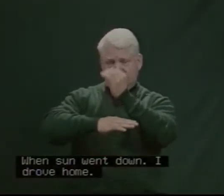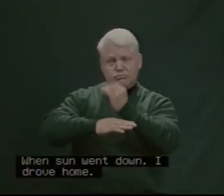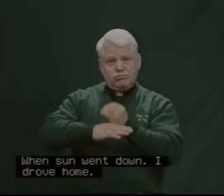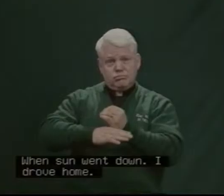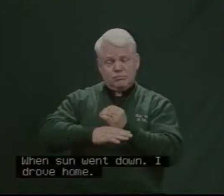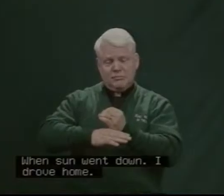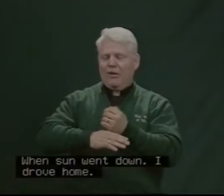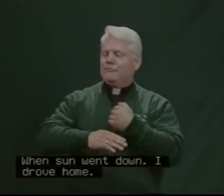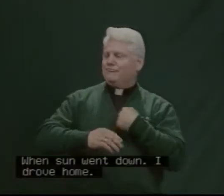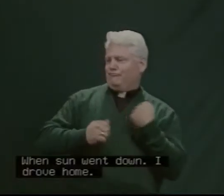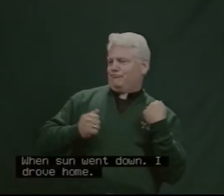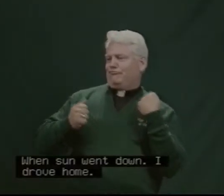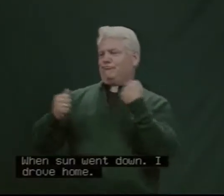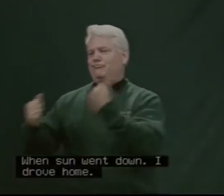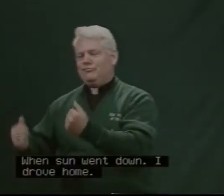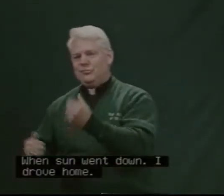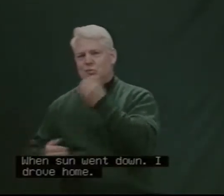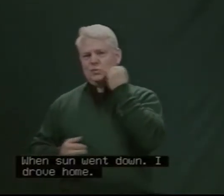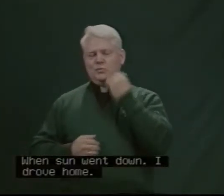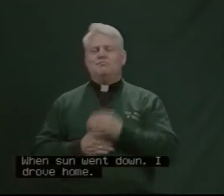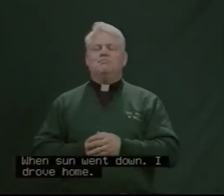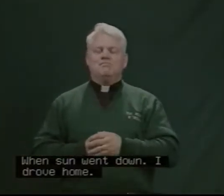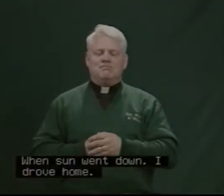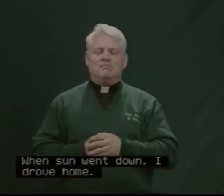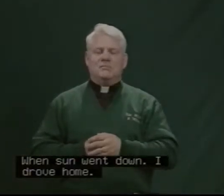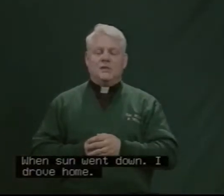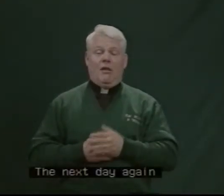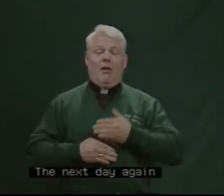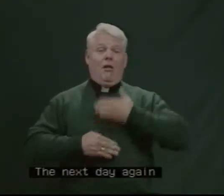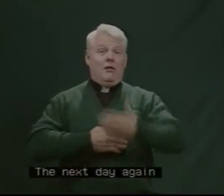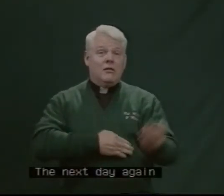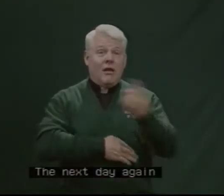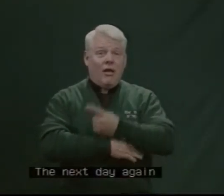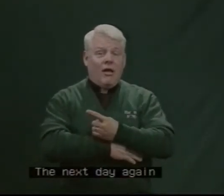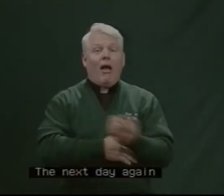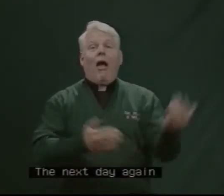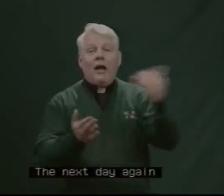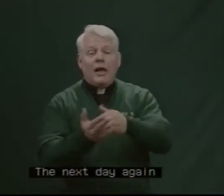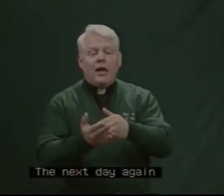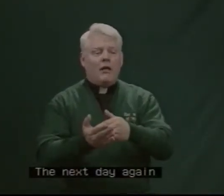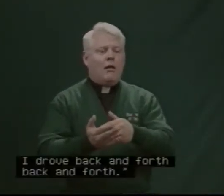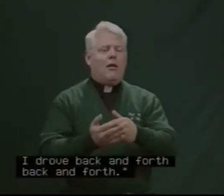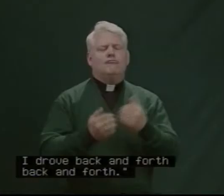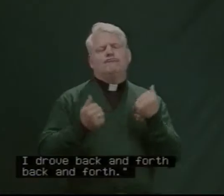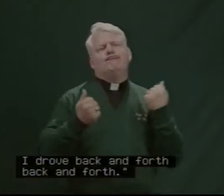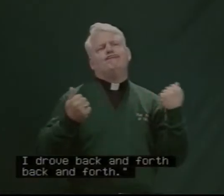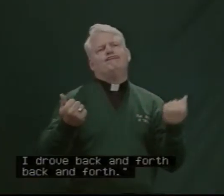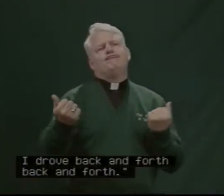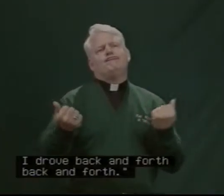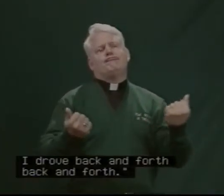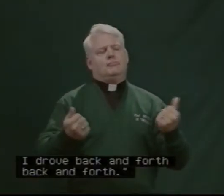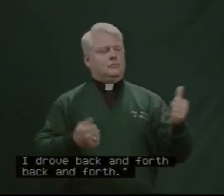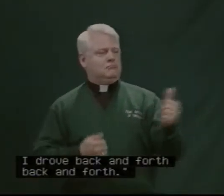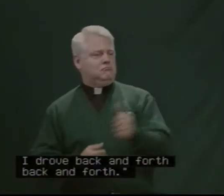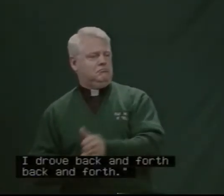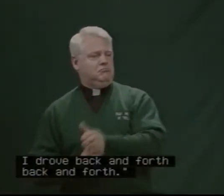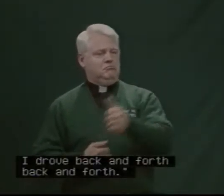forth. When the sun went down, I drove home. The next day, again, I drove back and